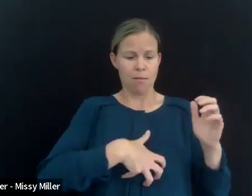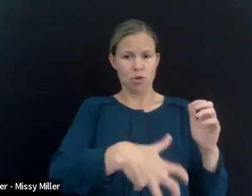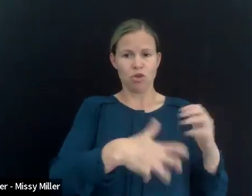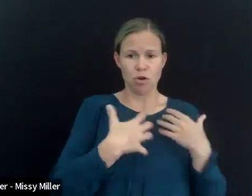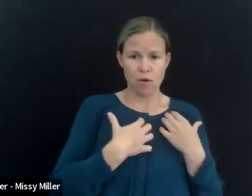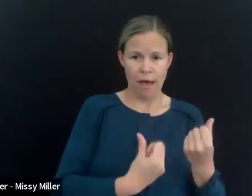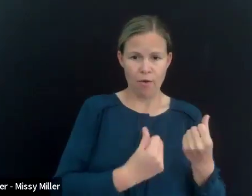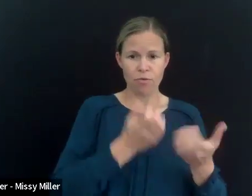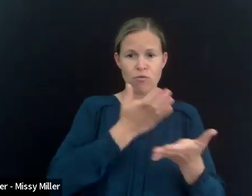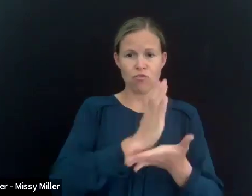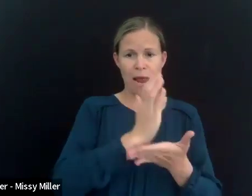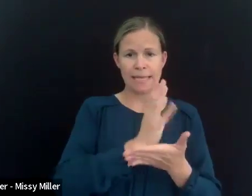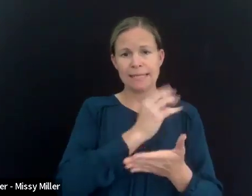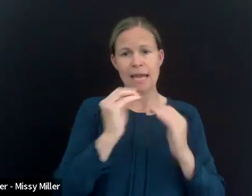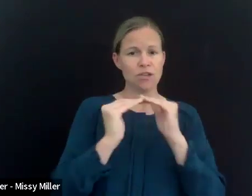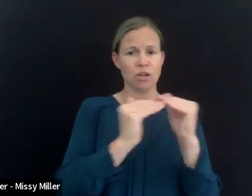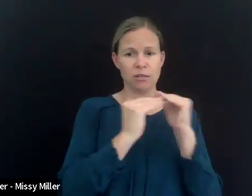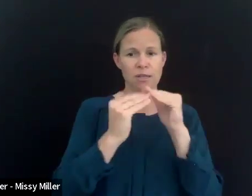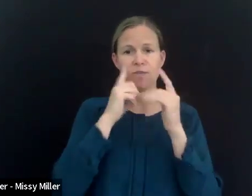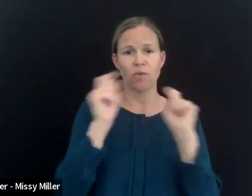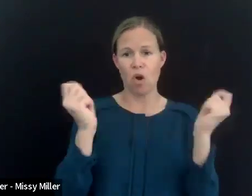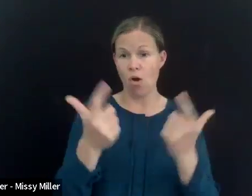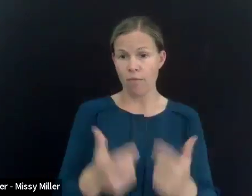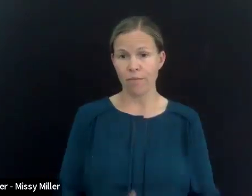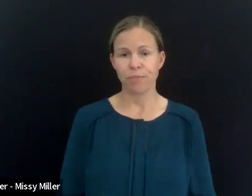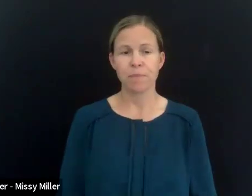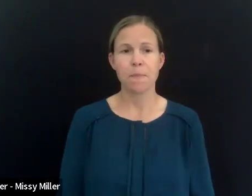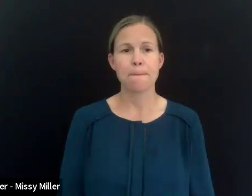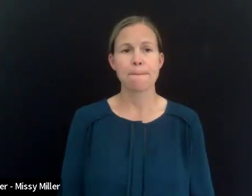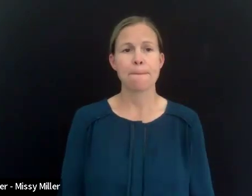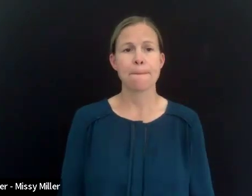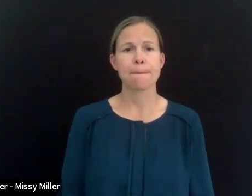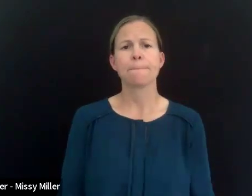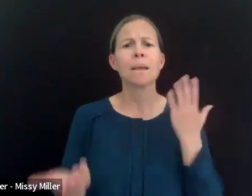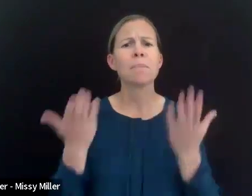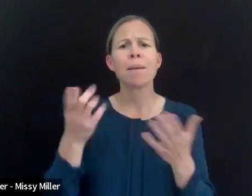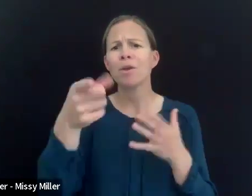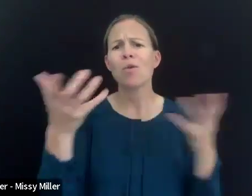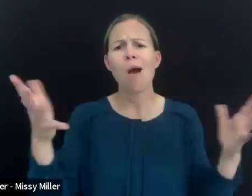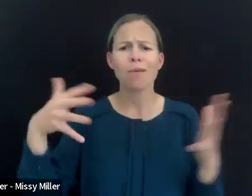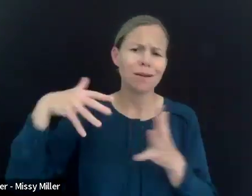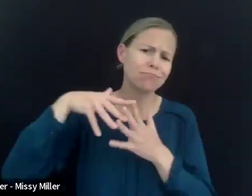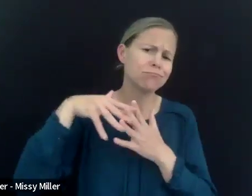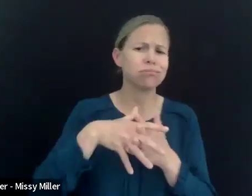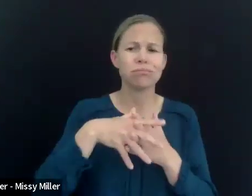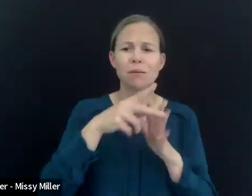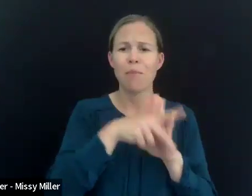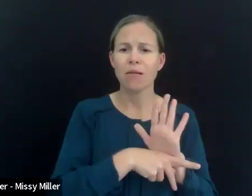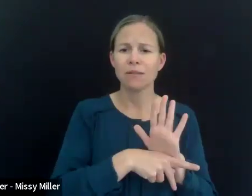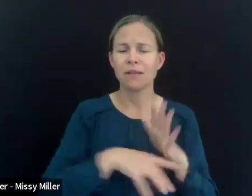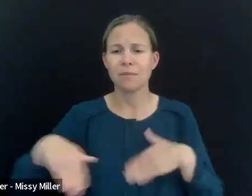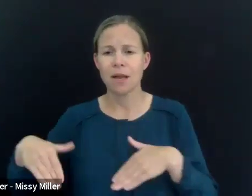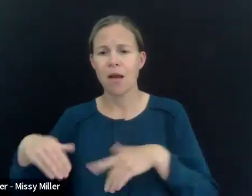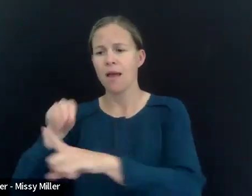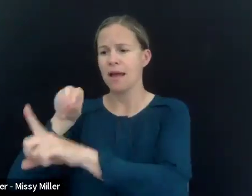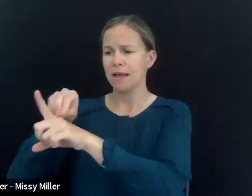and justice. And maybe you are immersed in all things policy, but you have not yet been exposed